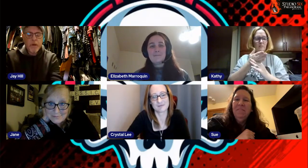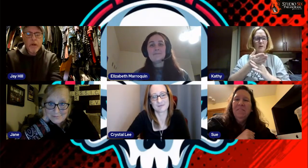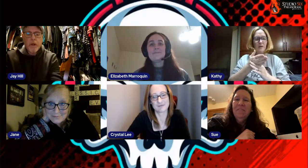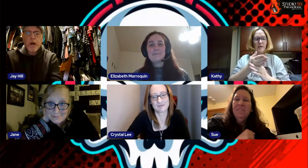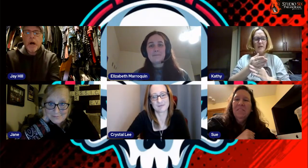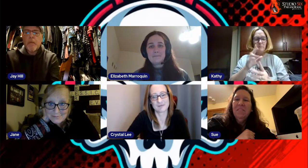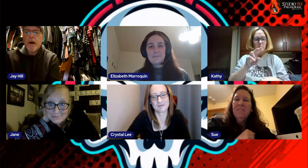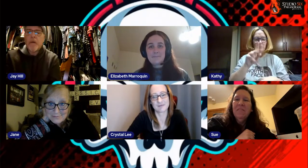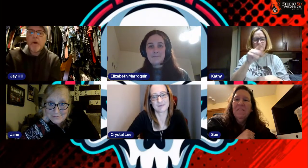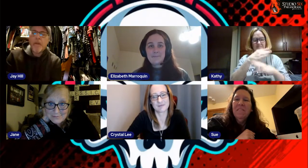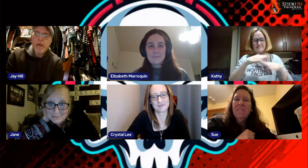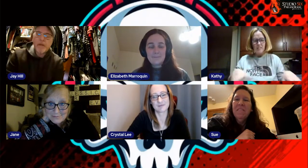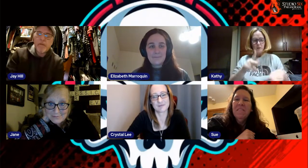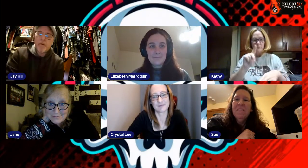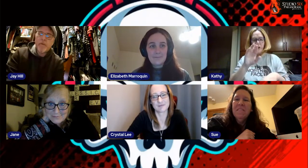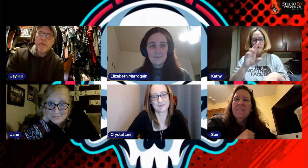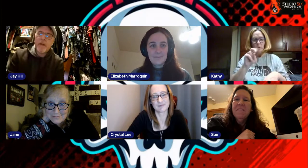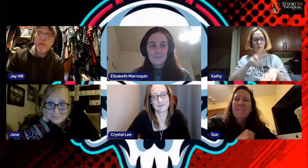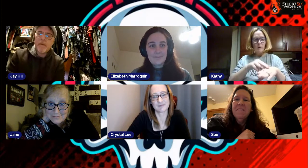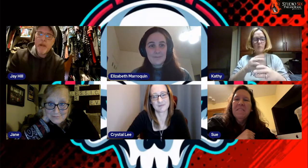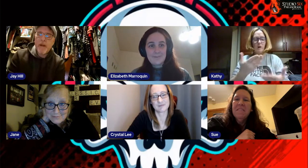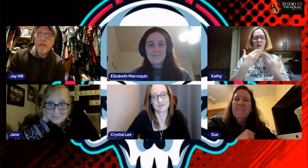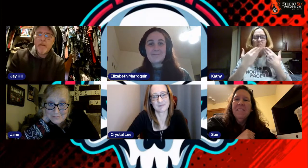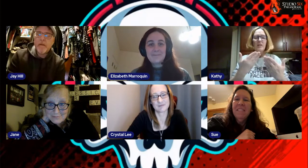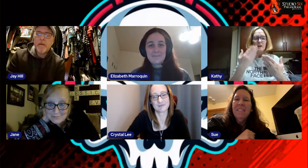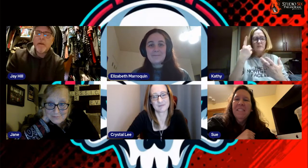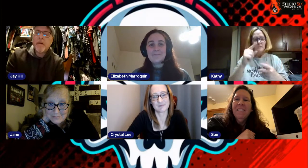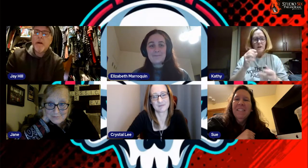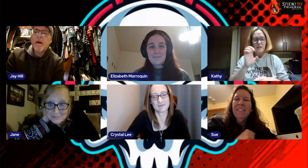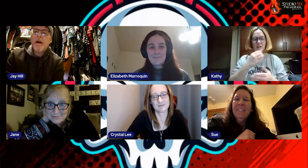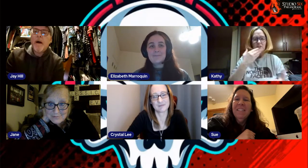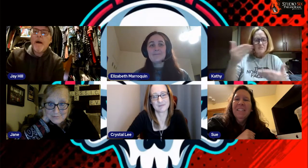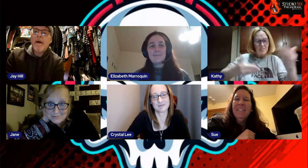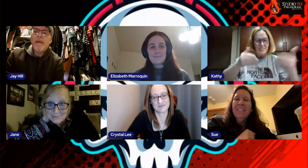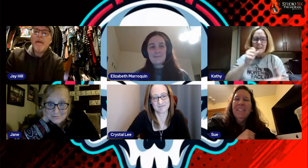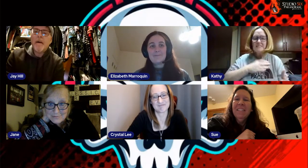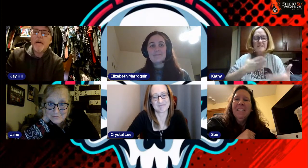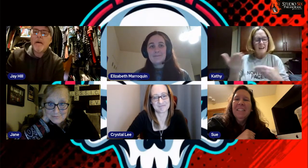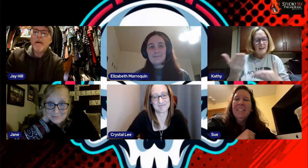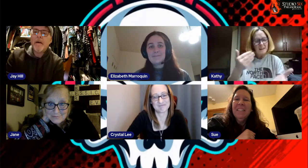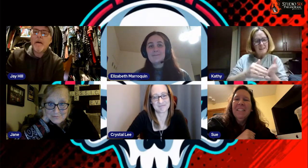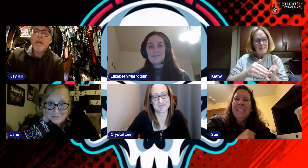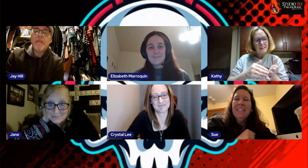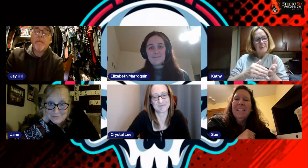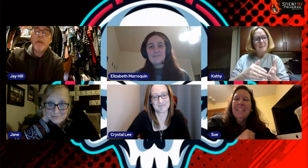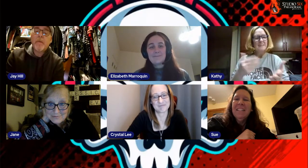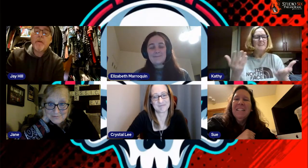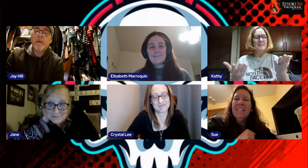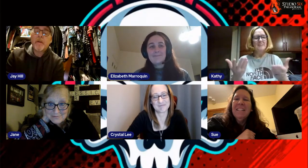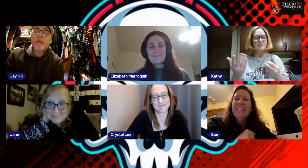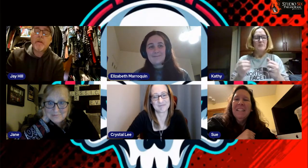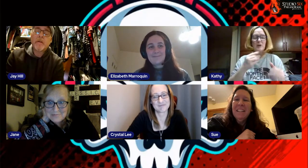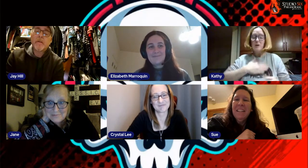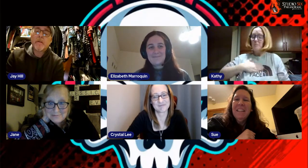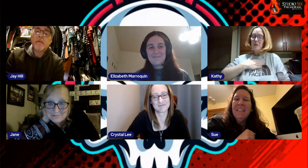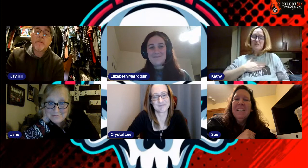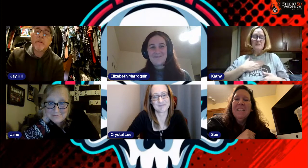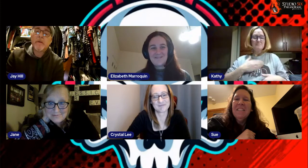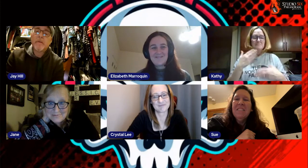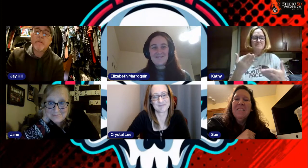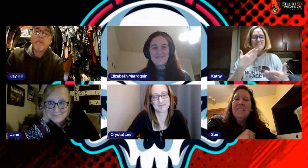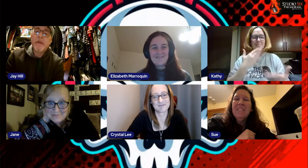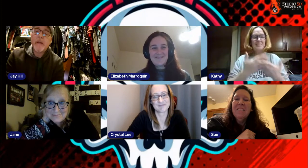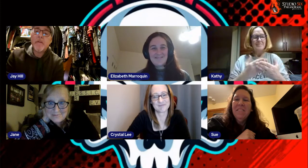Paranormal. I want to thank these wonderful ladies again. And it's just been a pleasure.